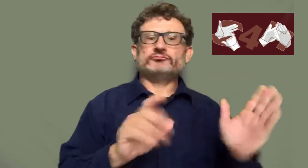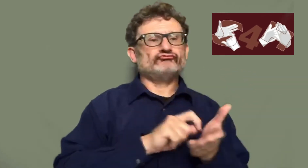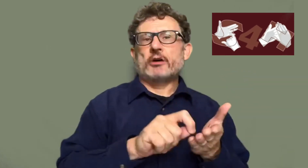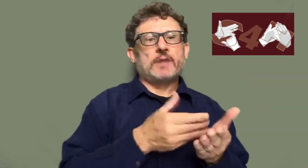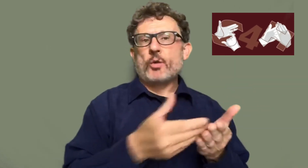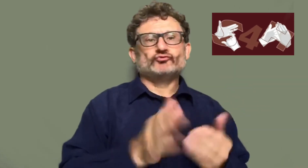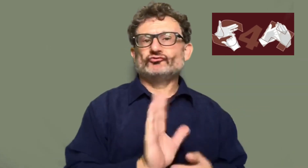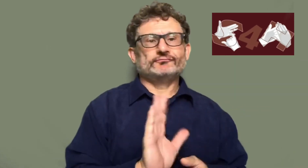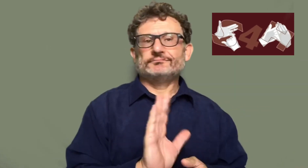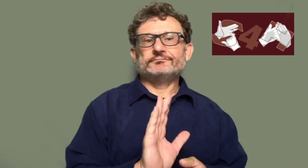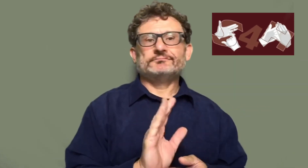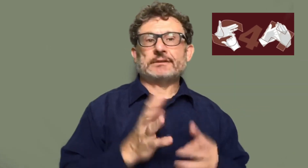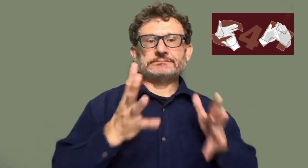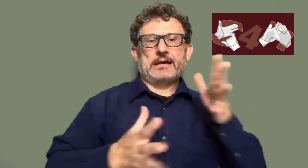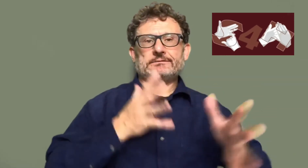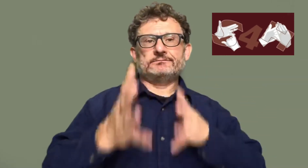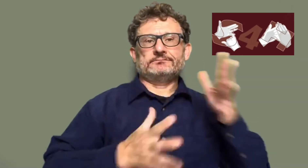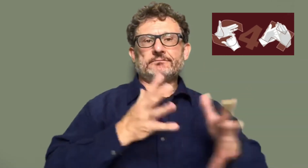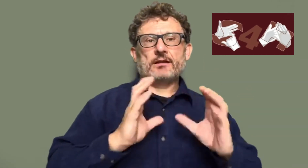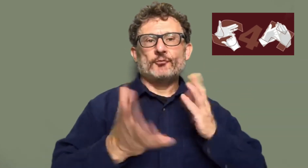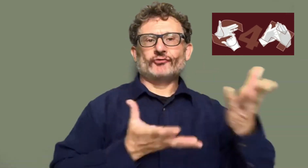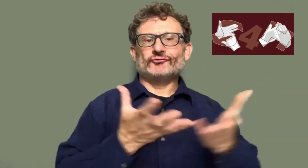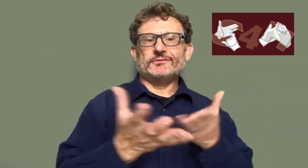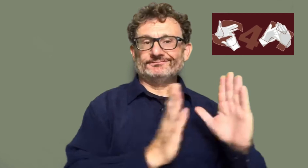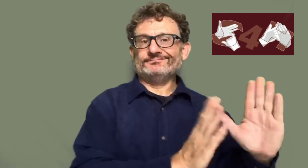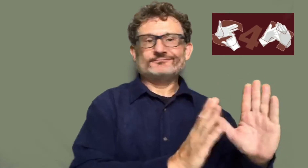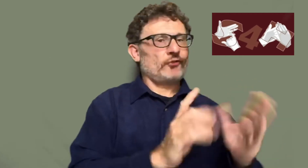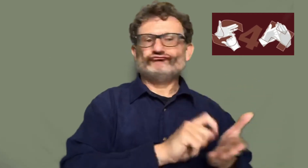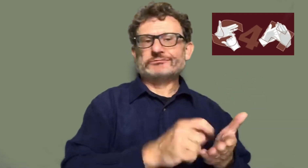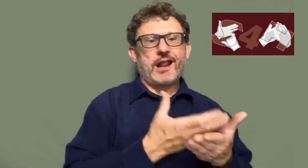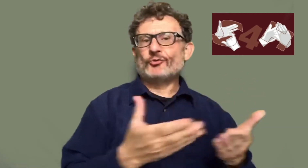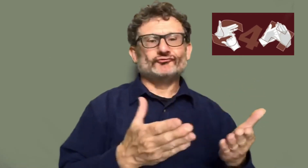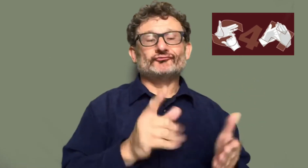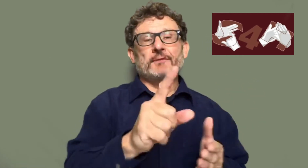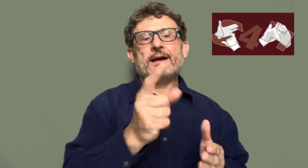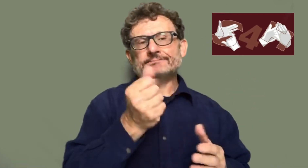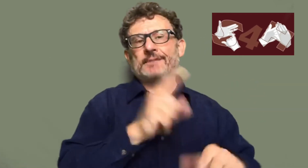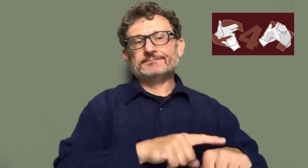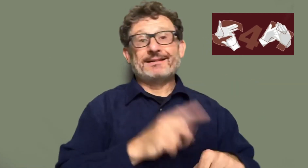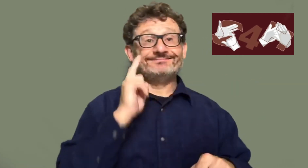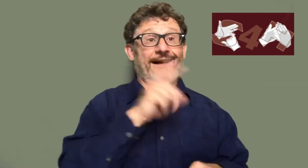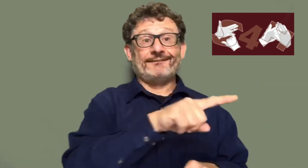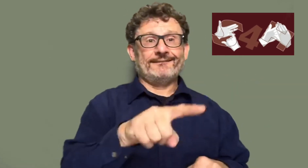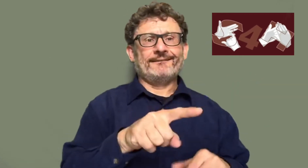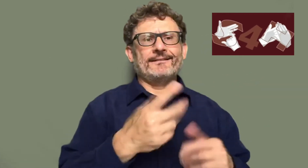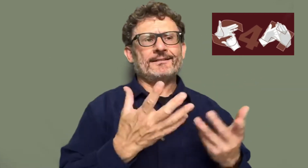say that, it's worth just saying that there is no written form of BSL. It's a visual language. And so for some